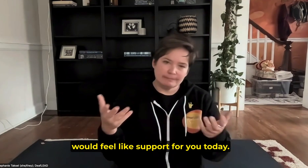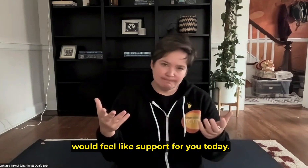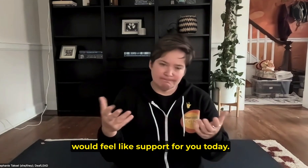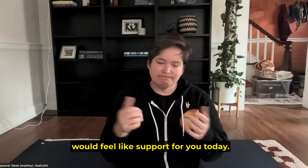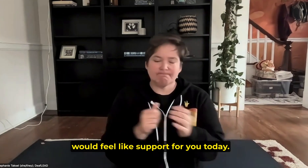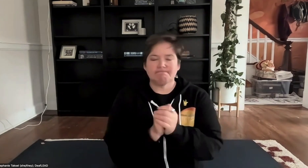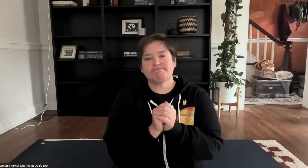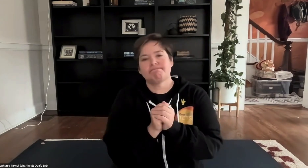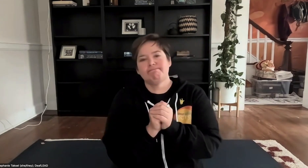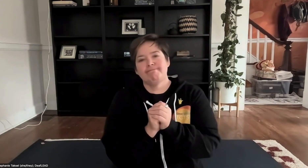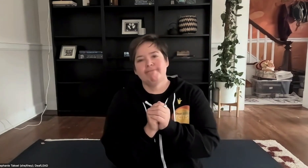today.